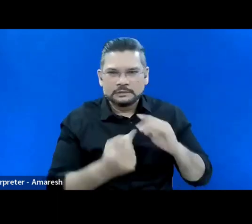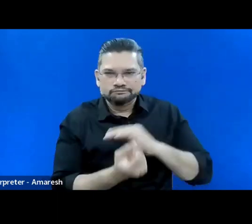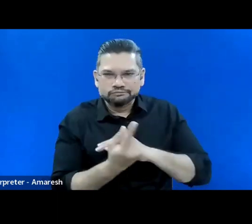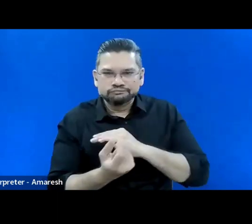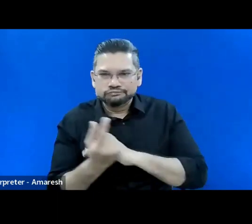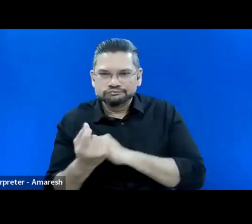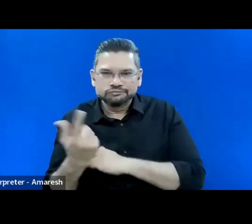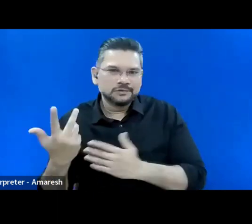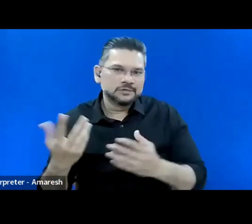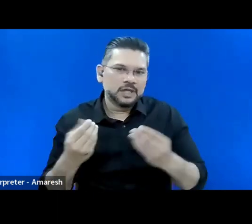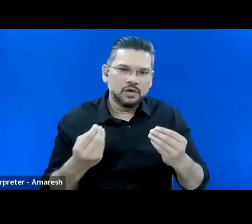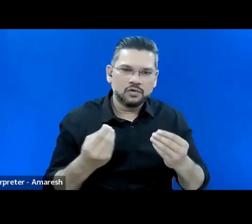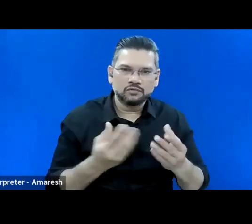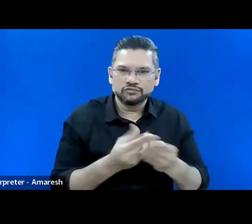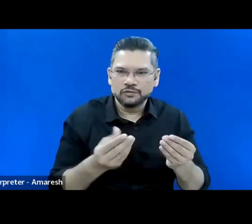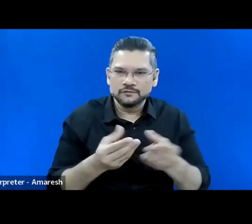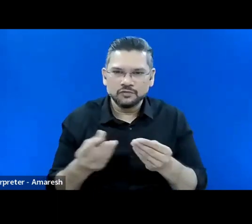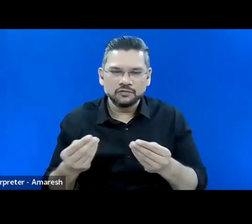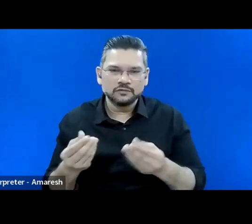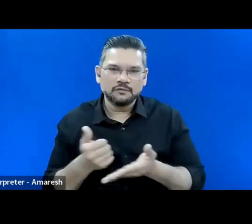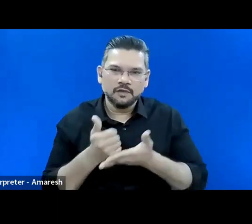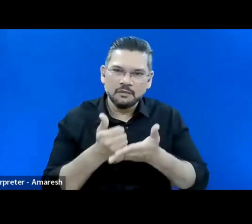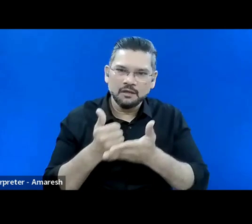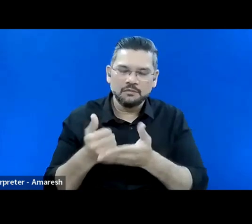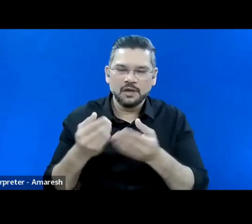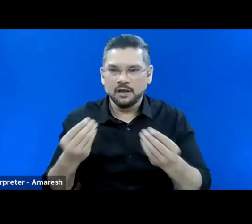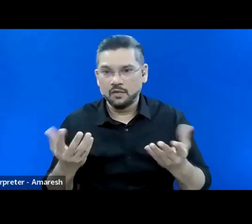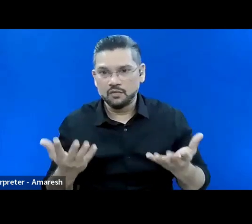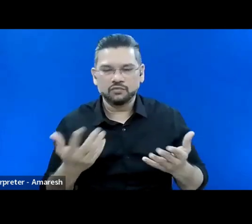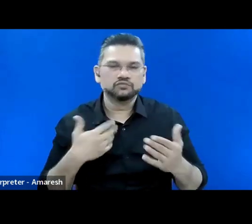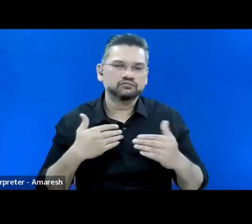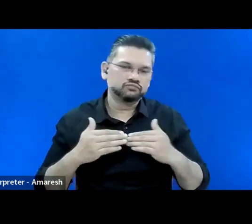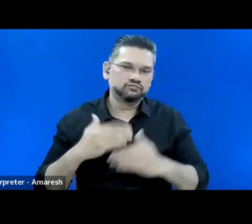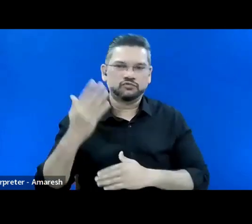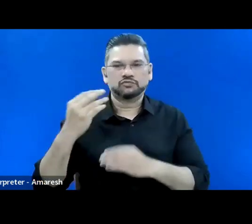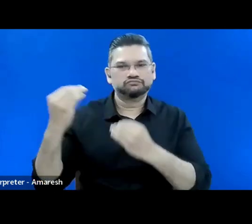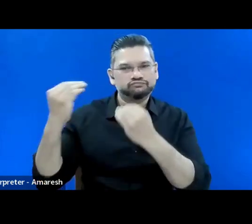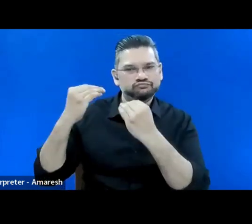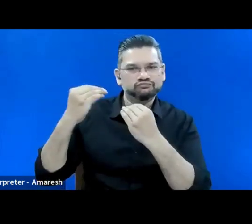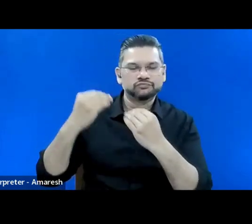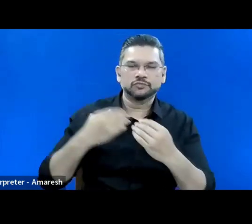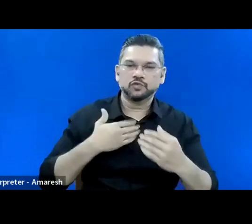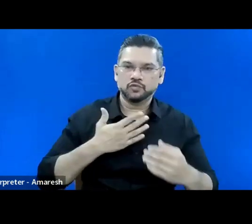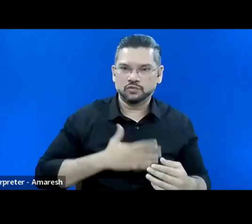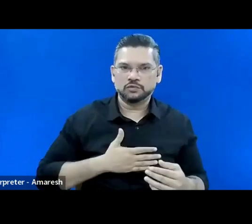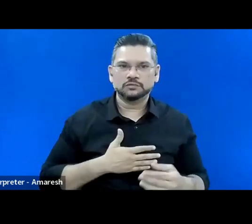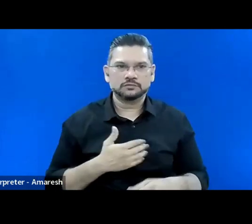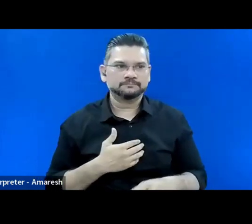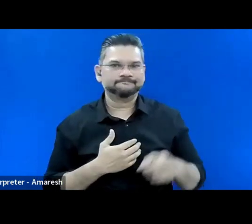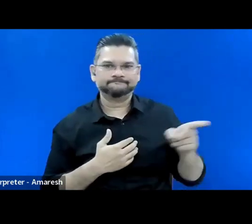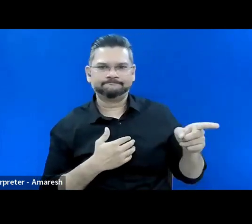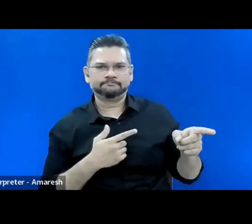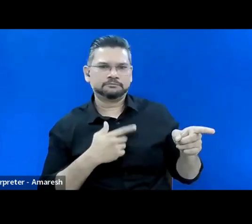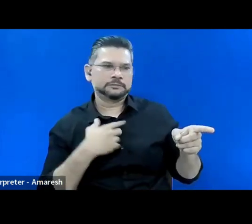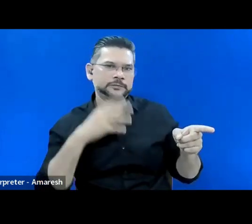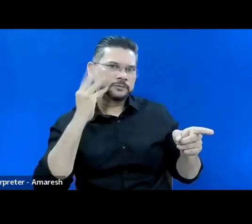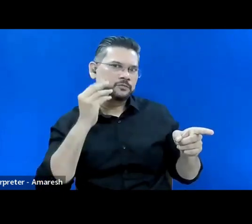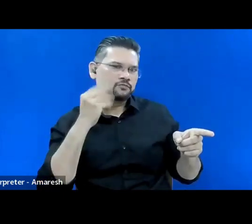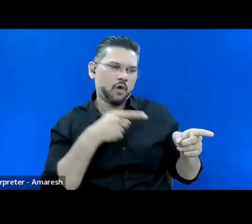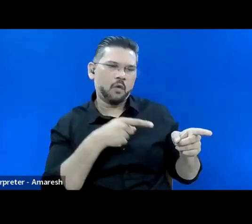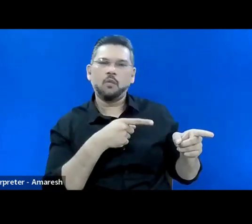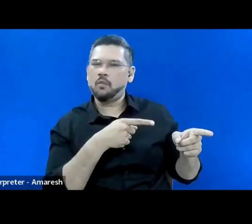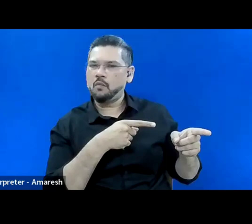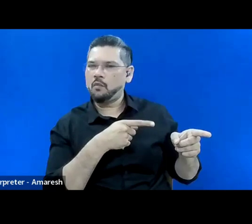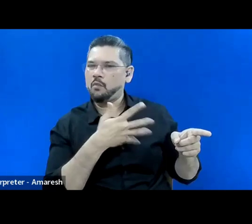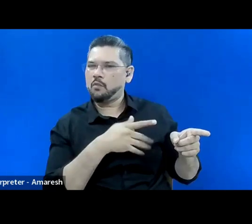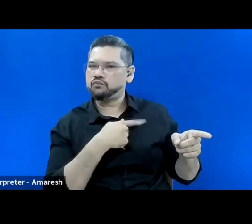continue to depend on the experiences that we face every day and then sit back and say, okay, we did that wrong, we will have to correct